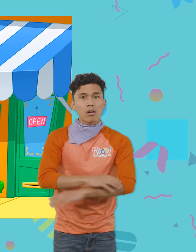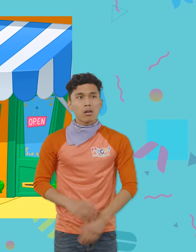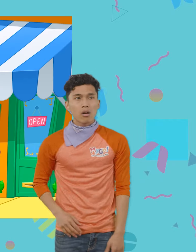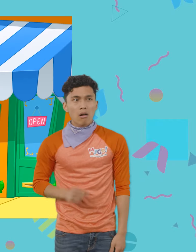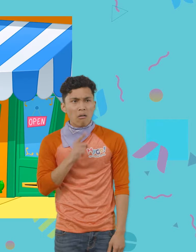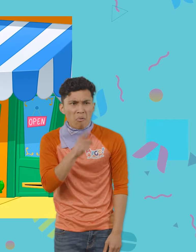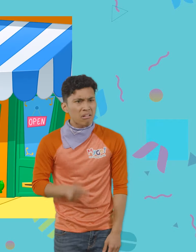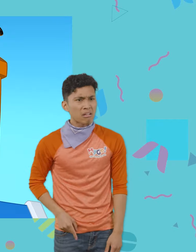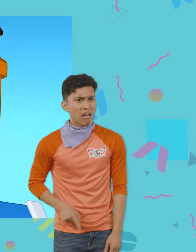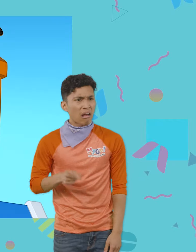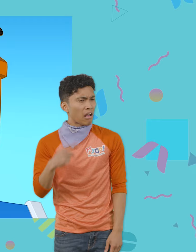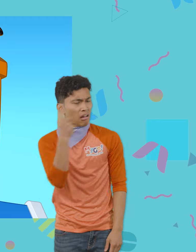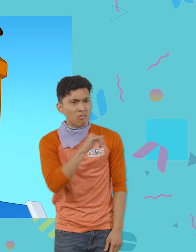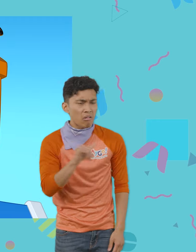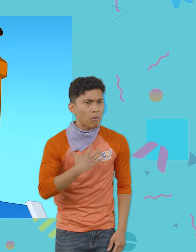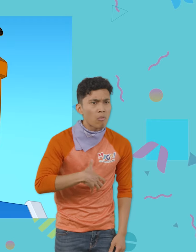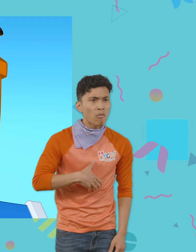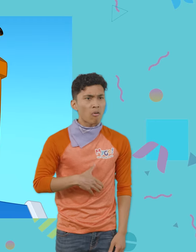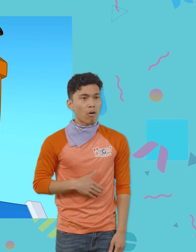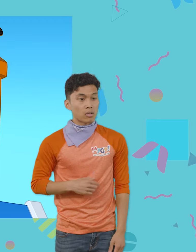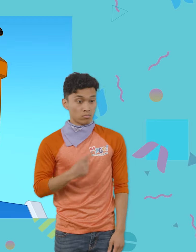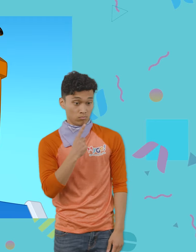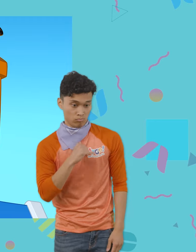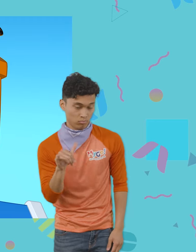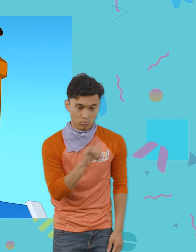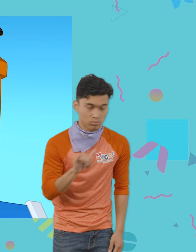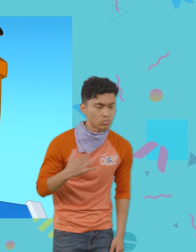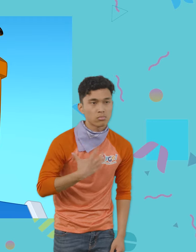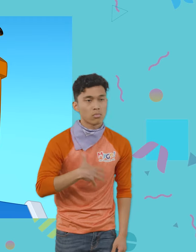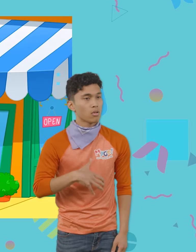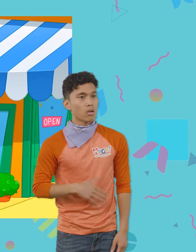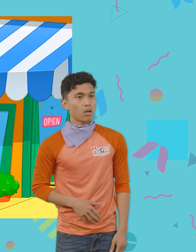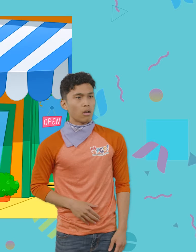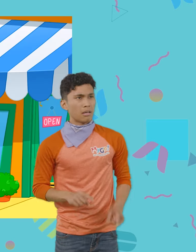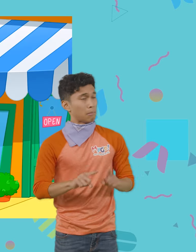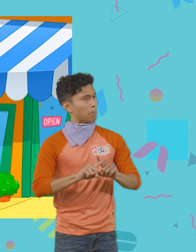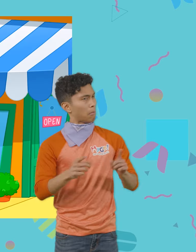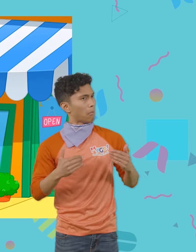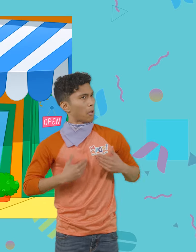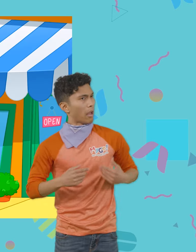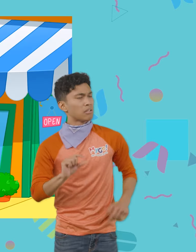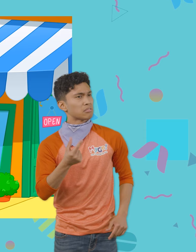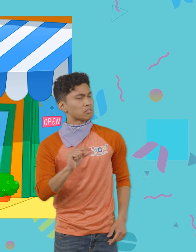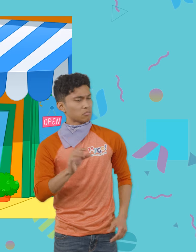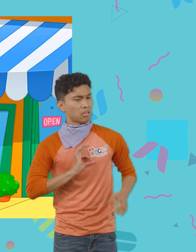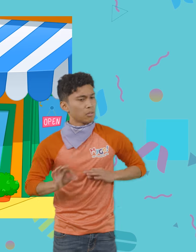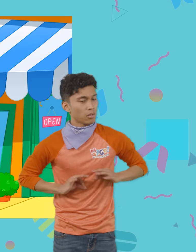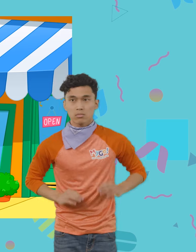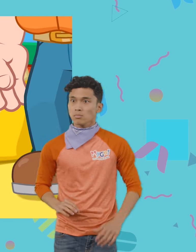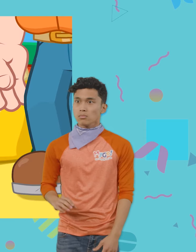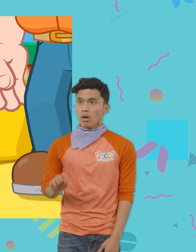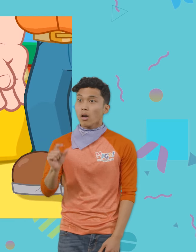Really? But he looked like Morphle and was red like Morphle. Apart from those green spots, of course.